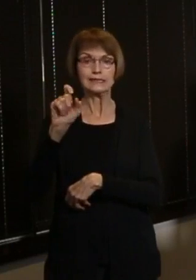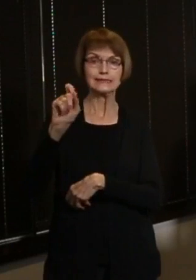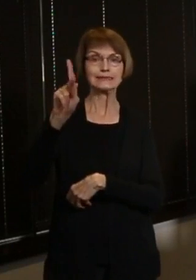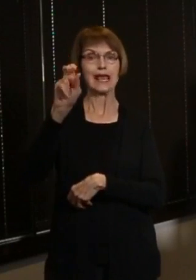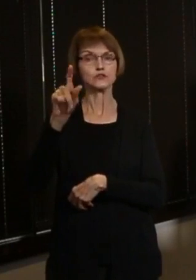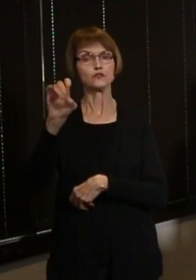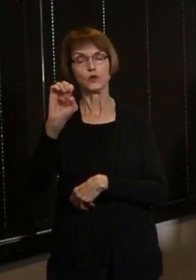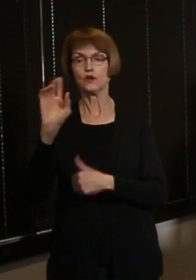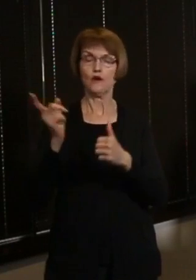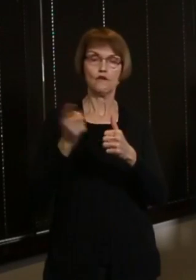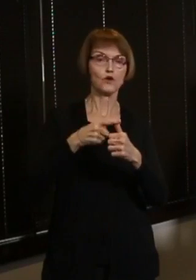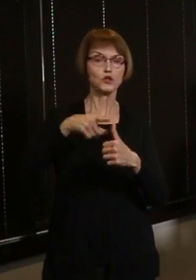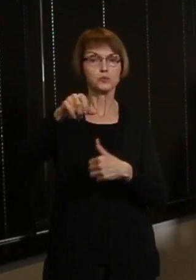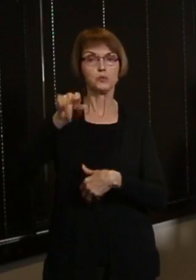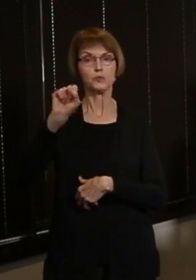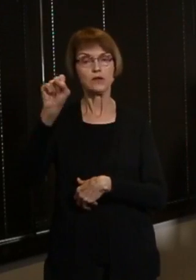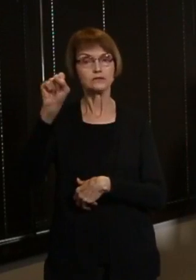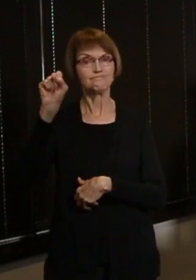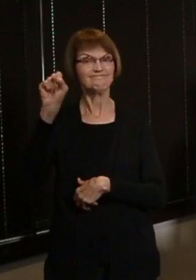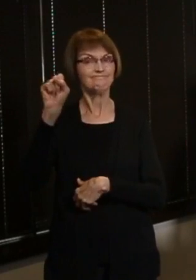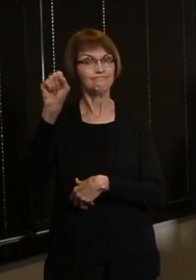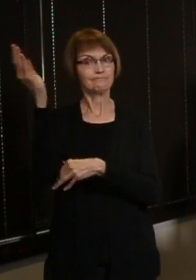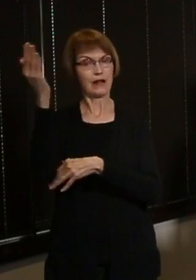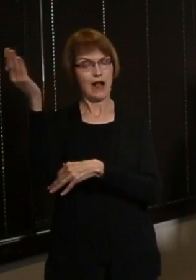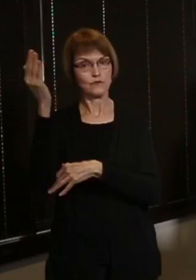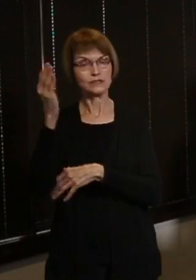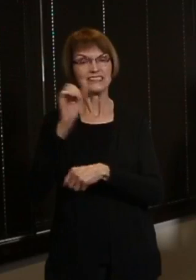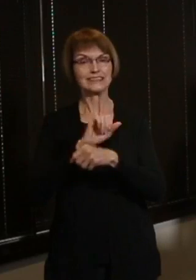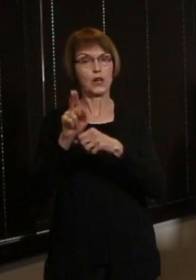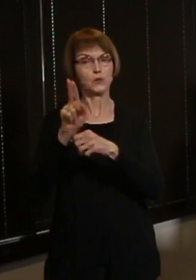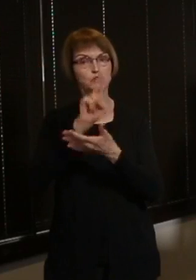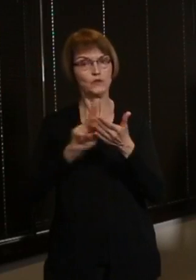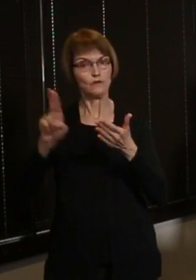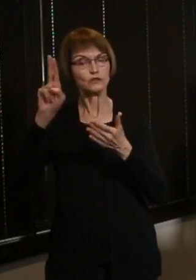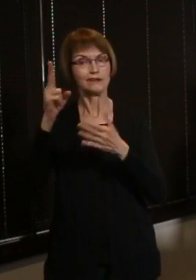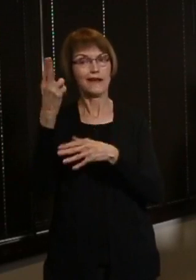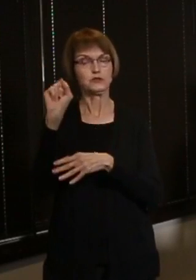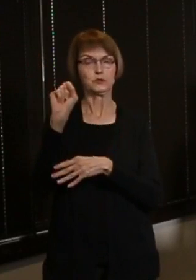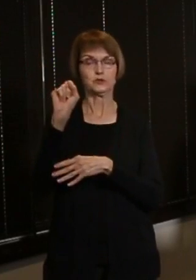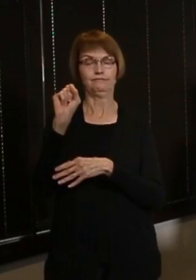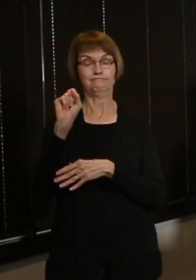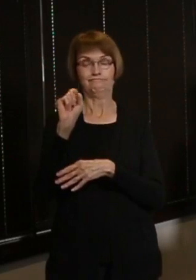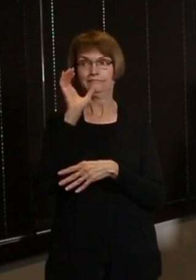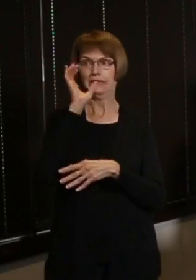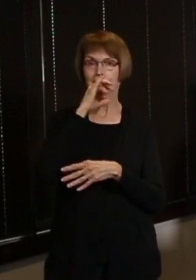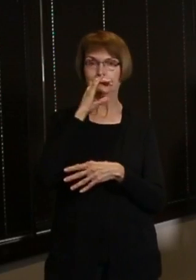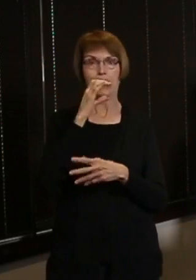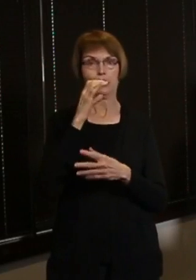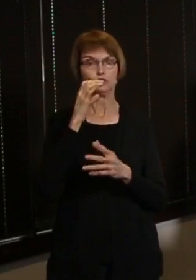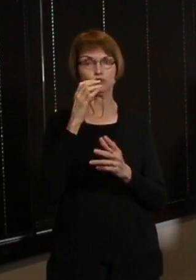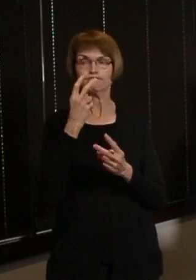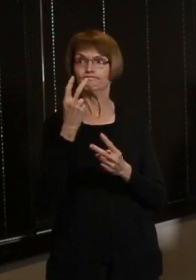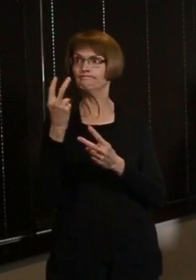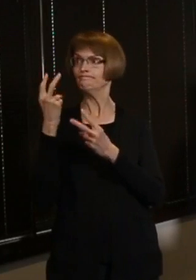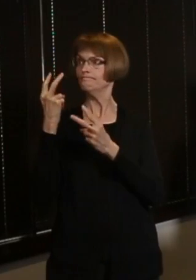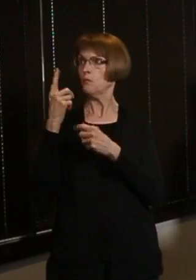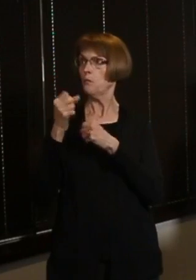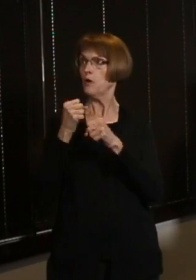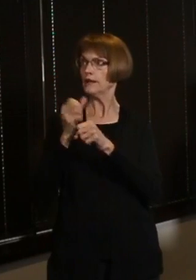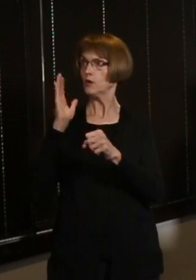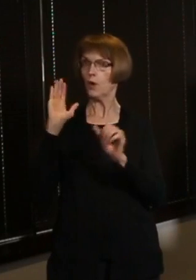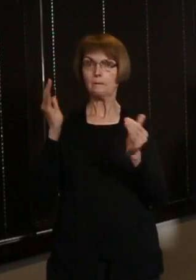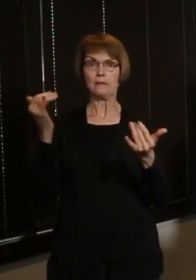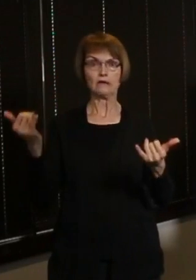first press conference at St. Louis University High School. Now, it's very odd to think back to where we were a year ago.